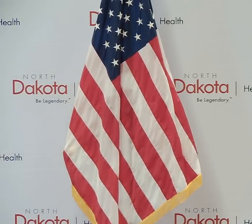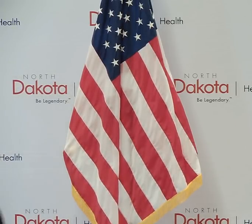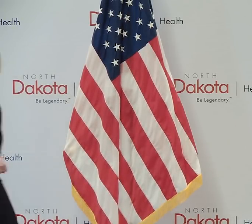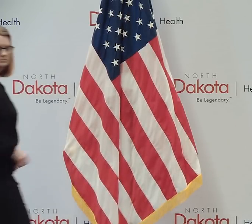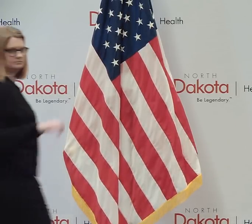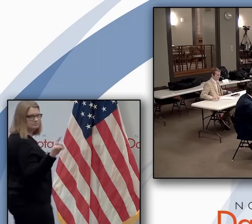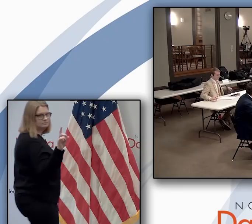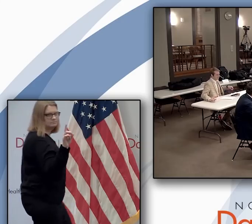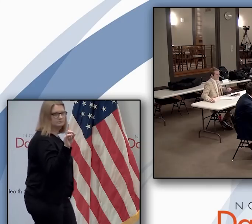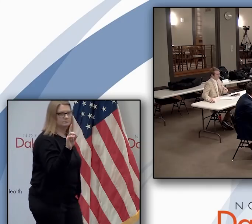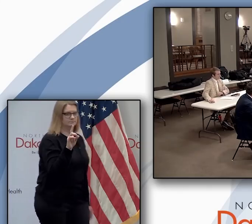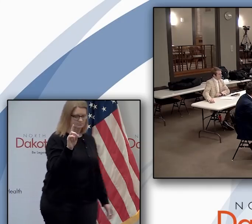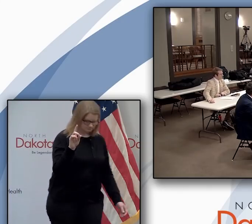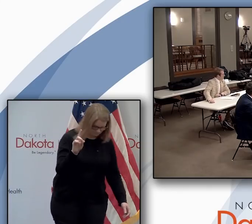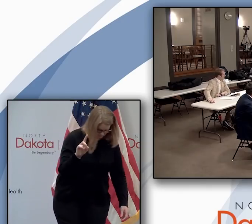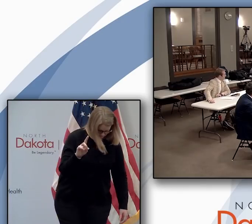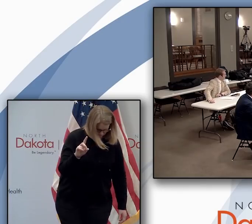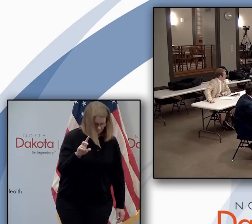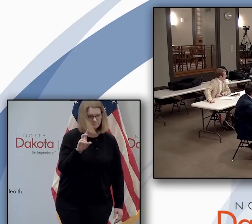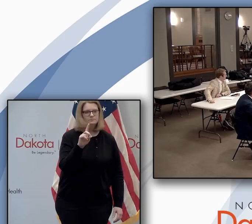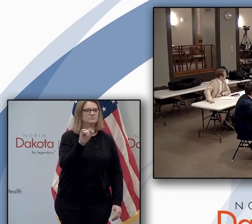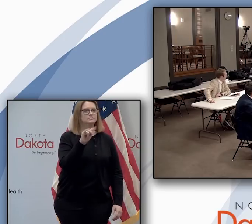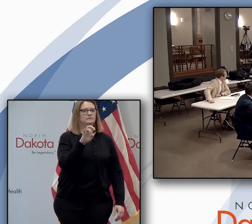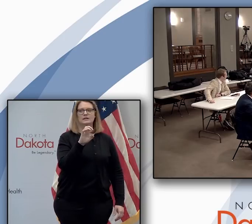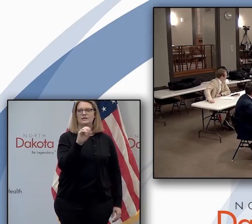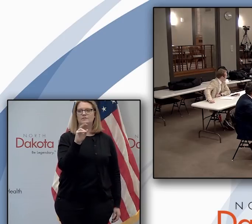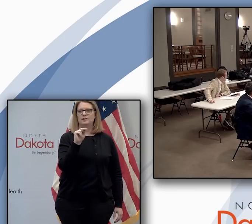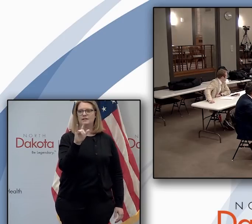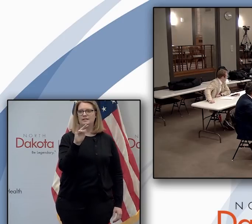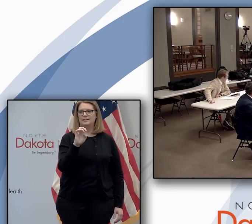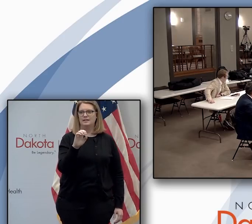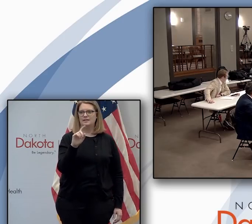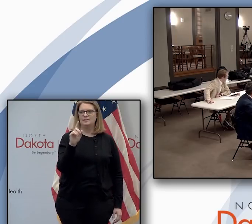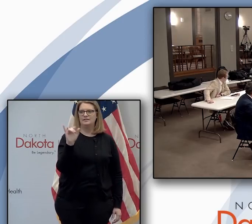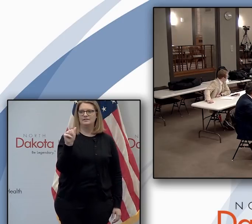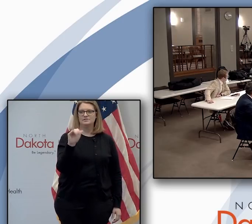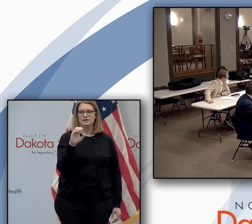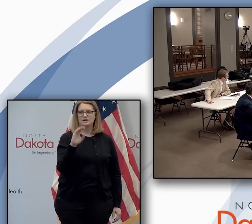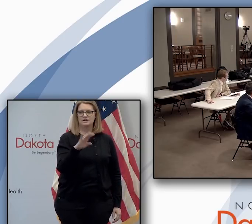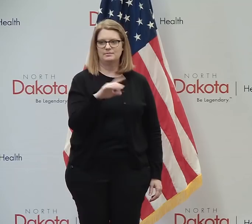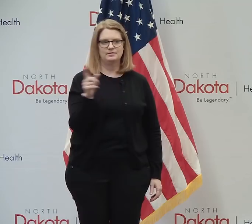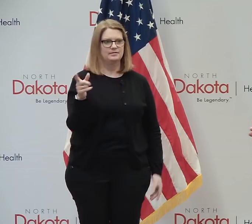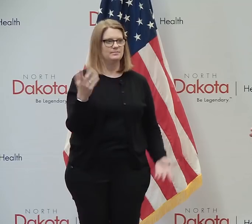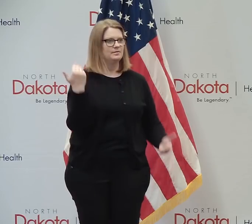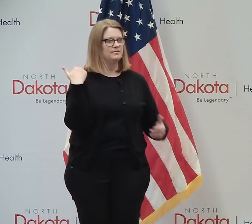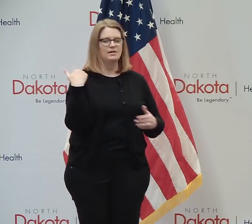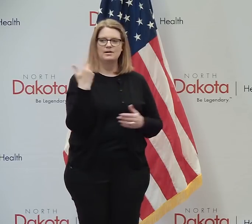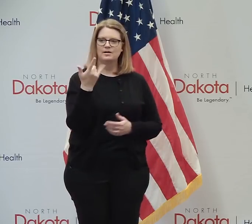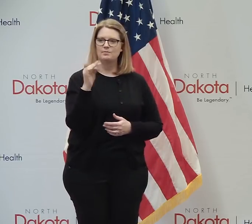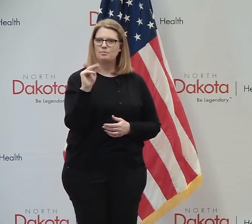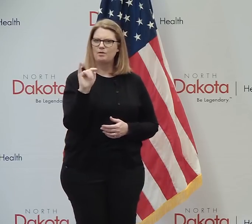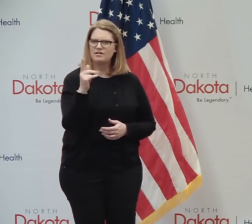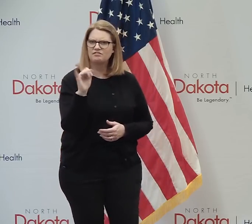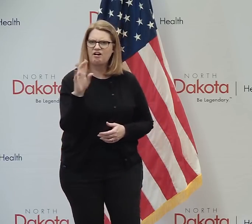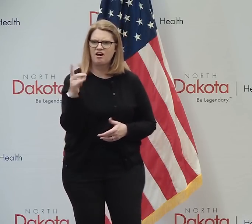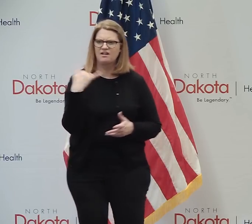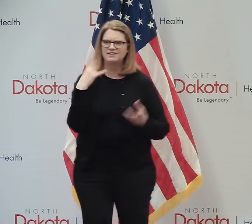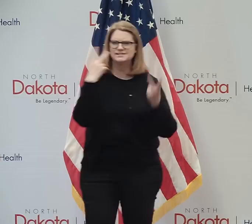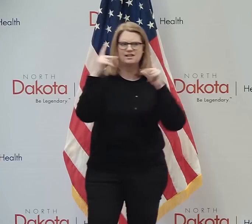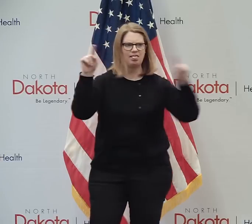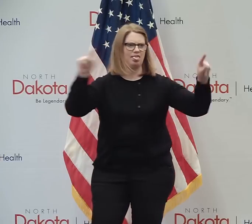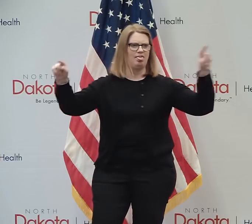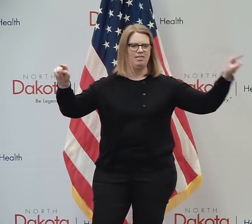okay? I mean, I miss Lane in that one too, but I used to be a point guard. I used to be able to see everybody on the floor, and now I've